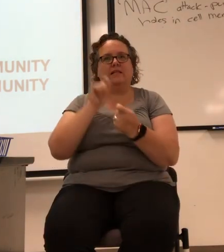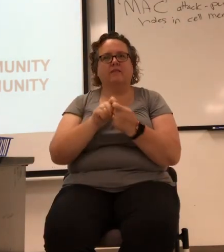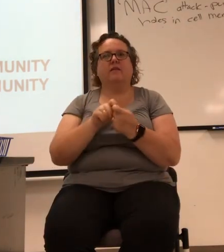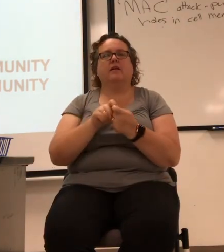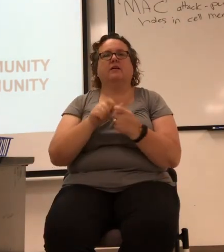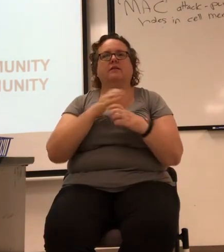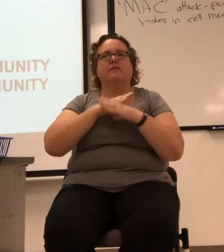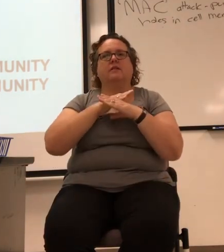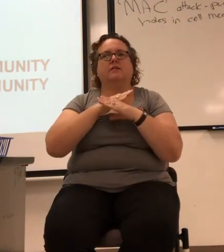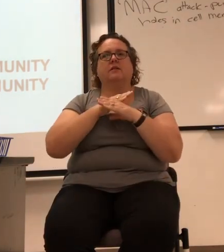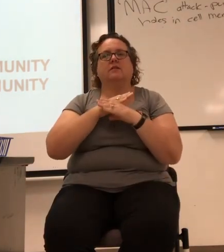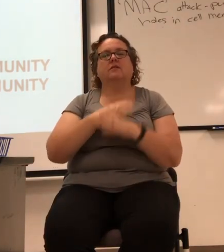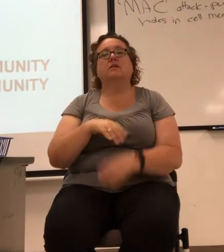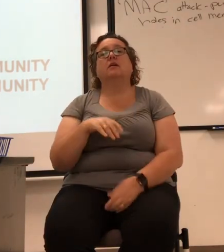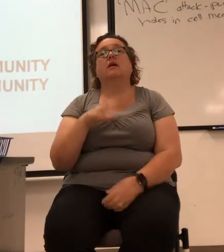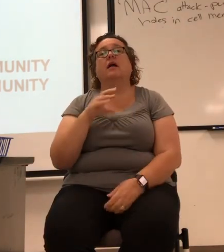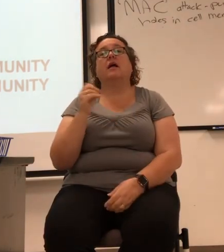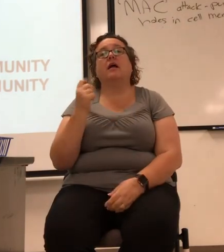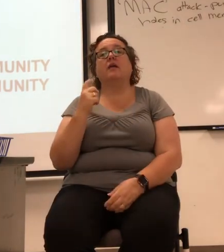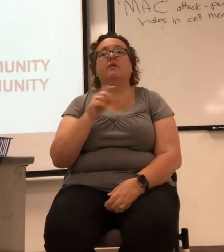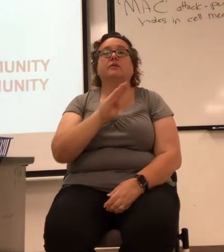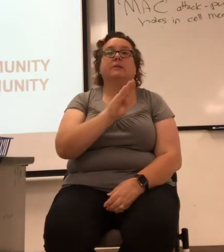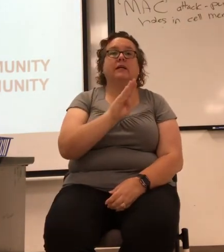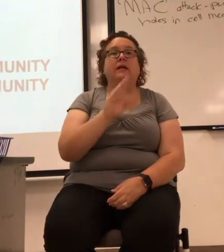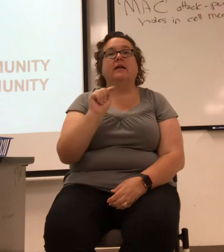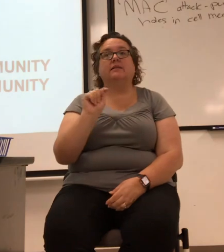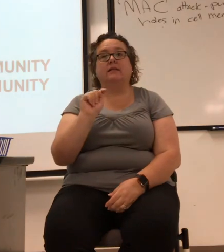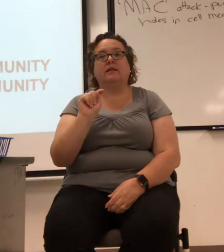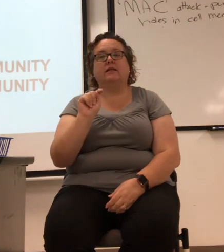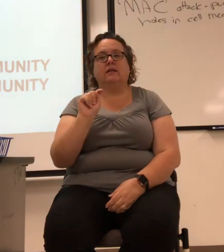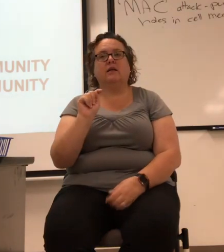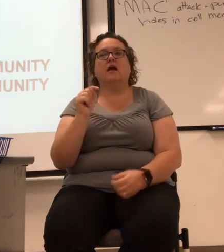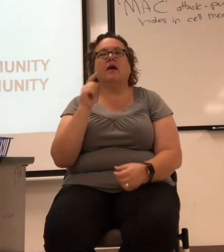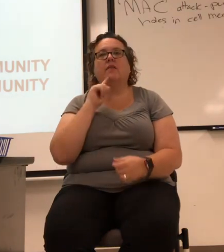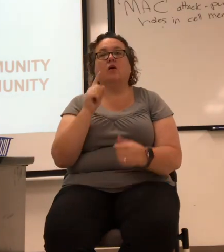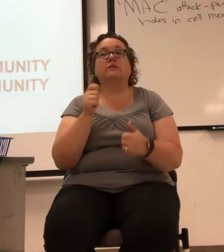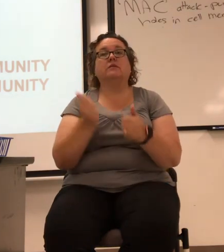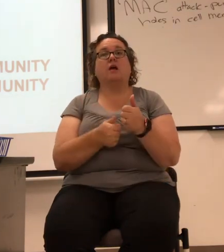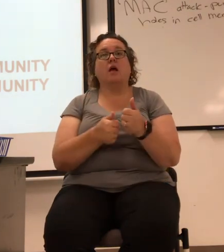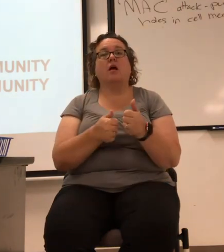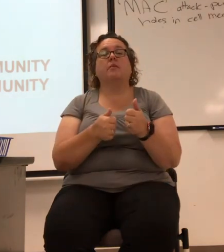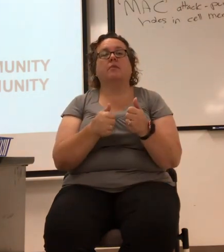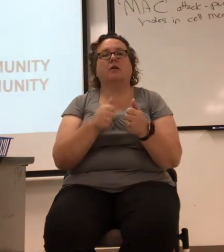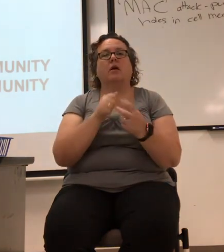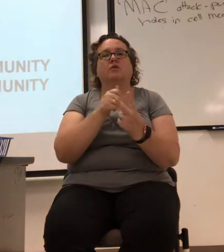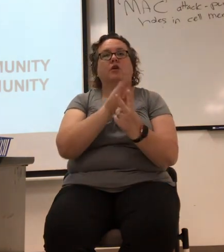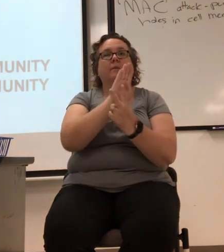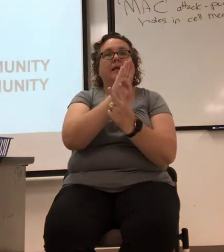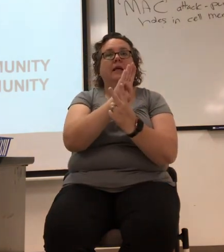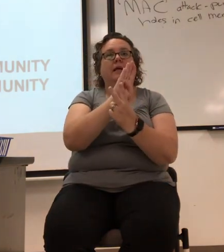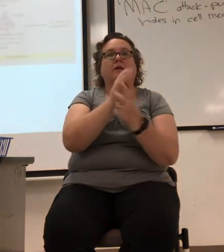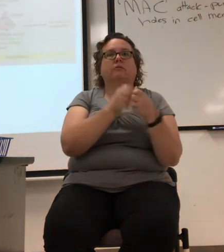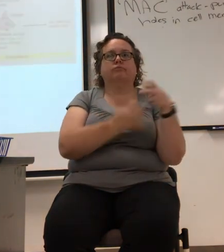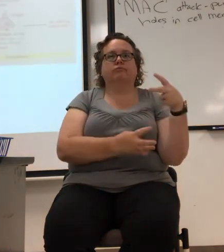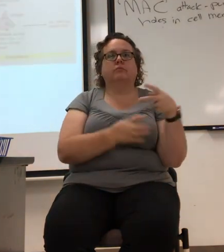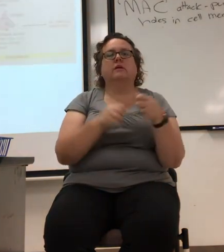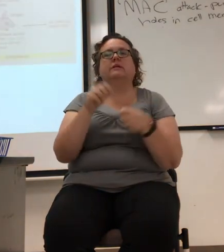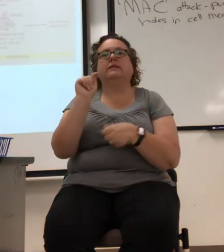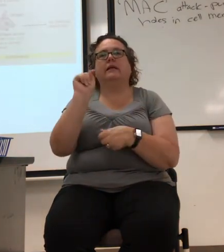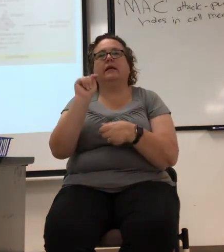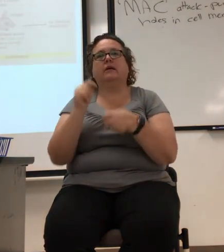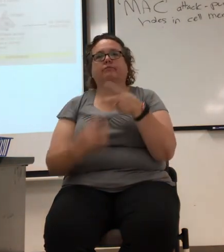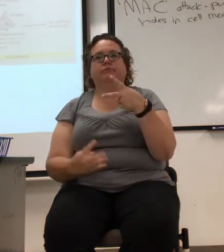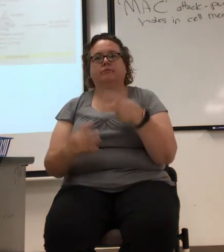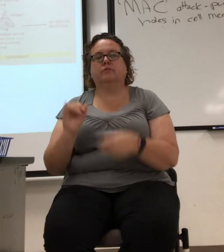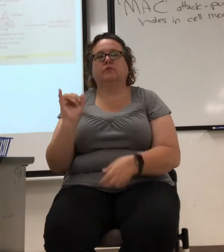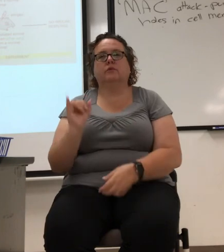defenses, lymphocytes. And there's B and T, and there's subpopulations of B and T cells that I want to define for you. First, just